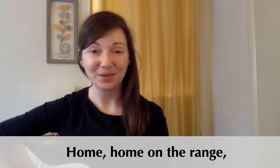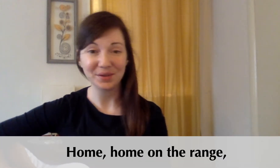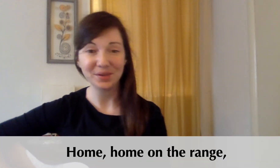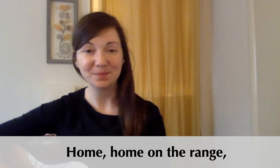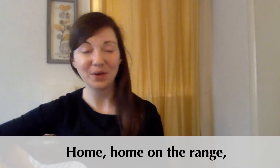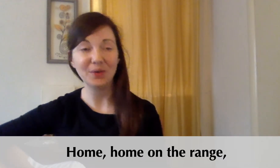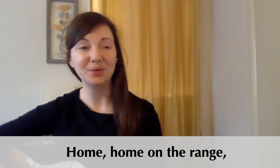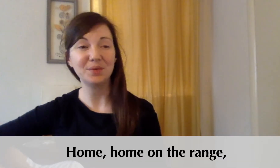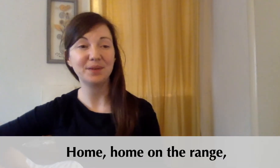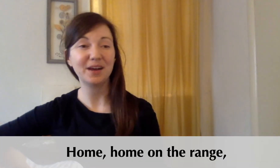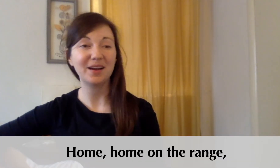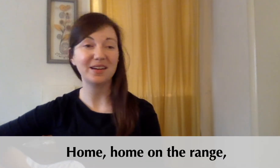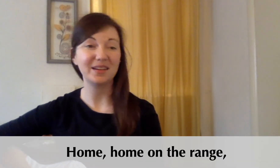Home, home on the